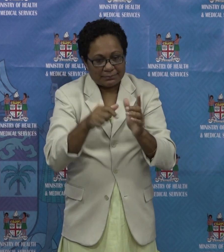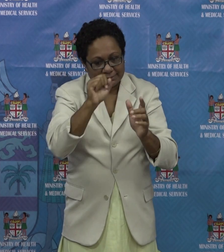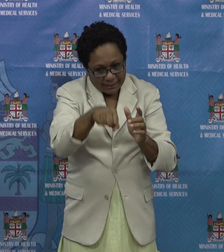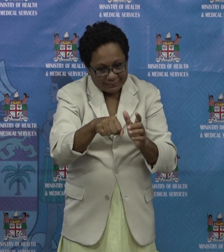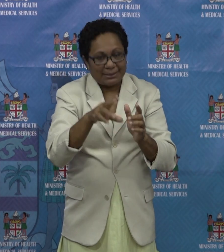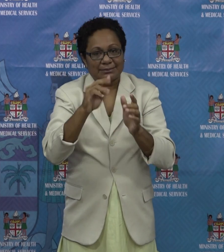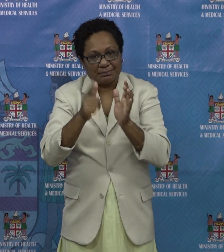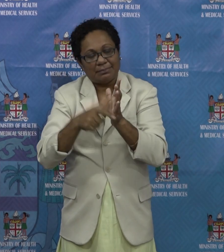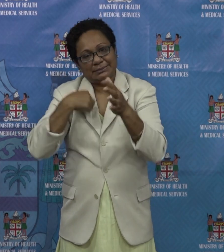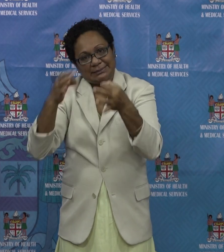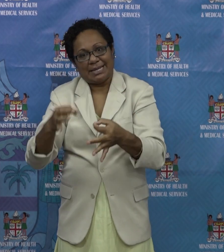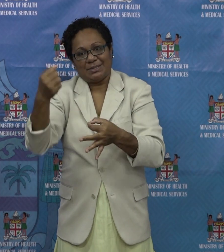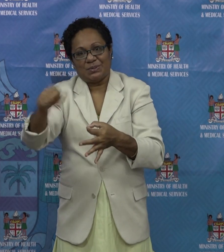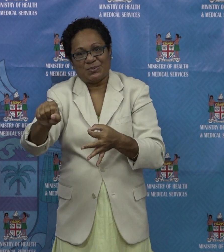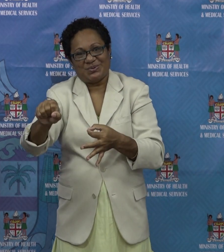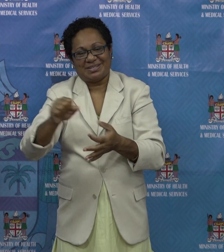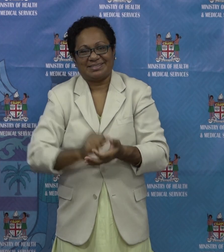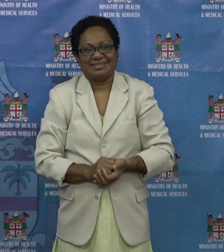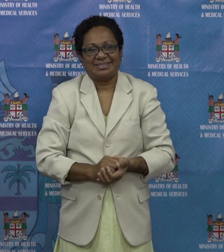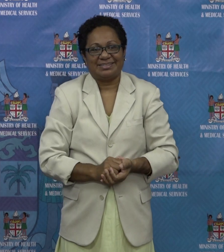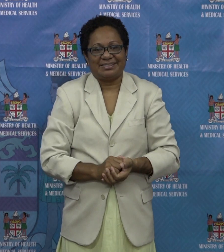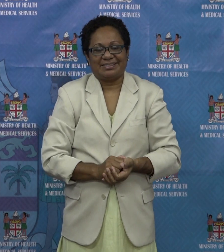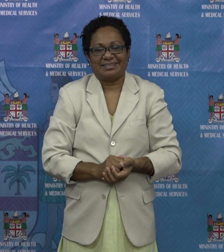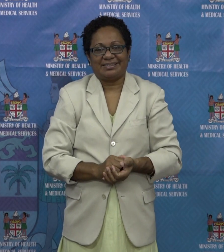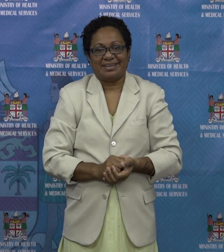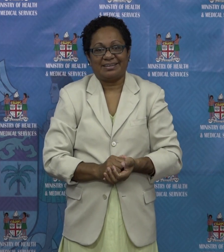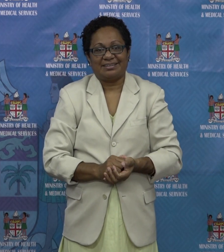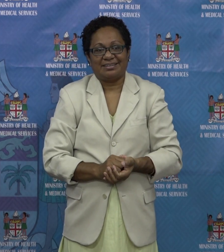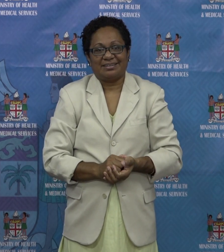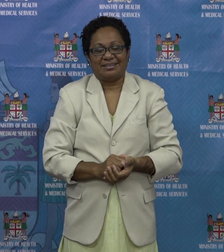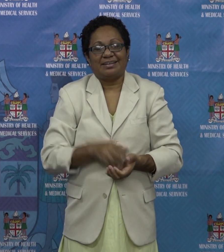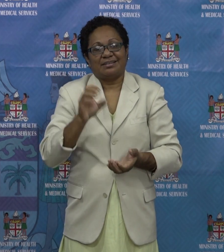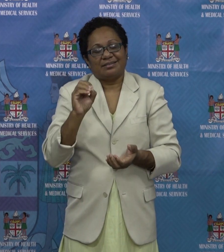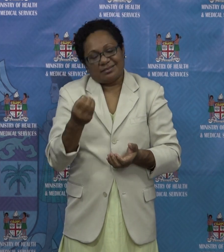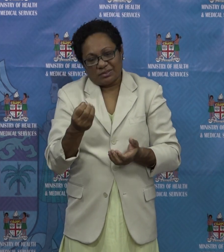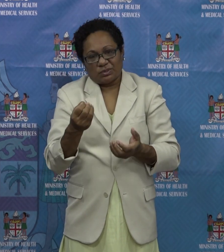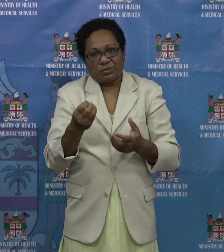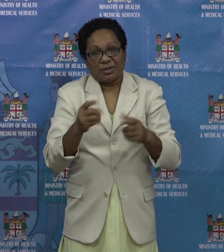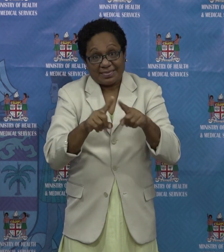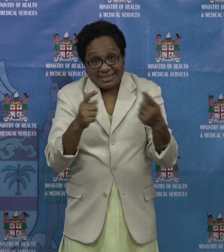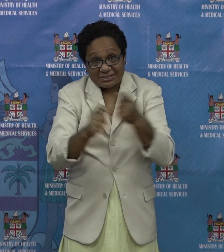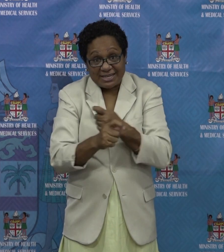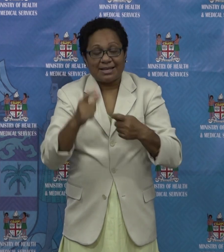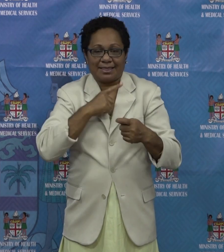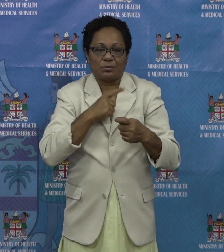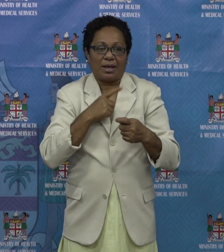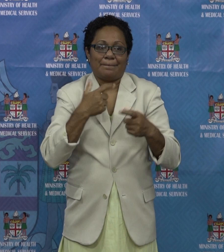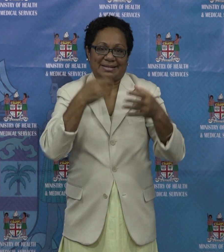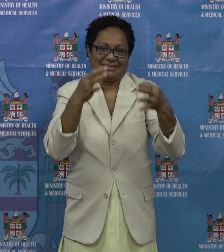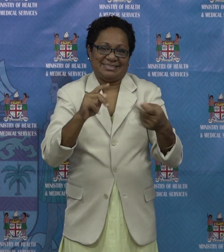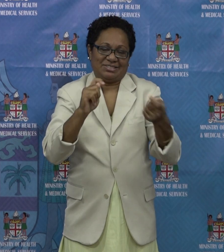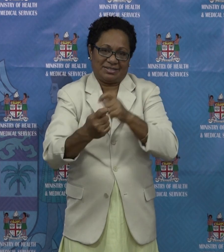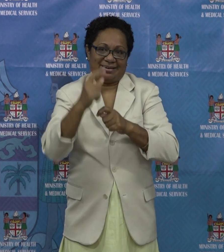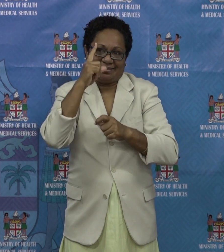resources, the challenges we face keep changing, so I have to change according to the resource base that I have with me. Thank you.